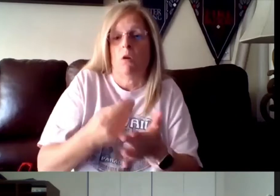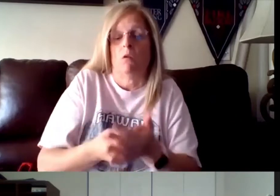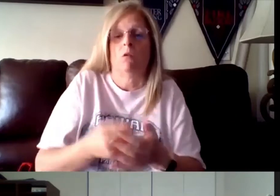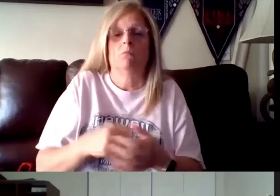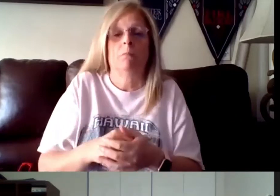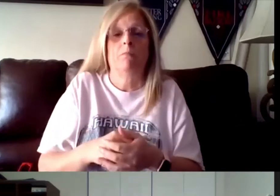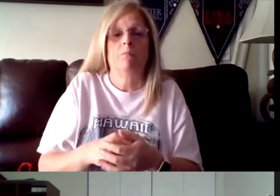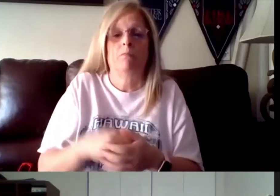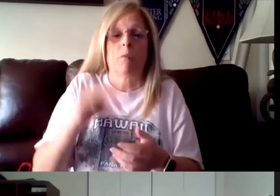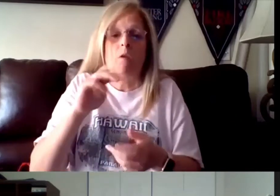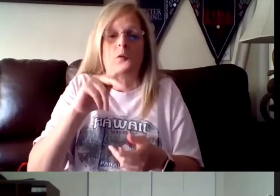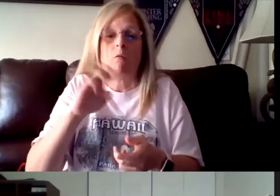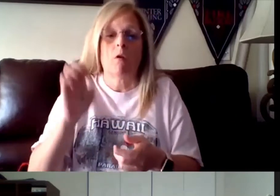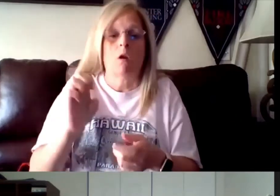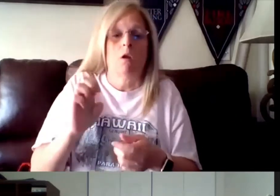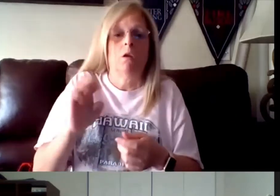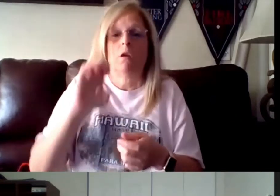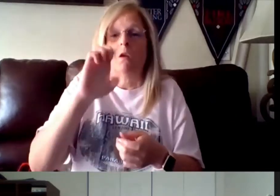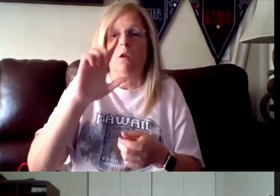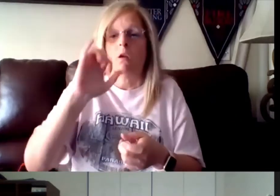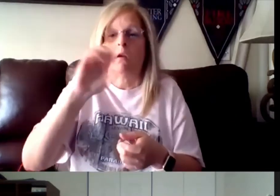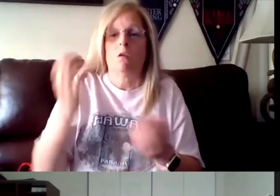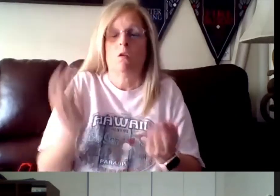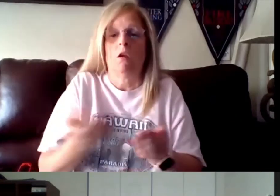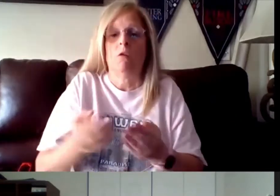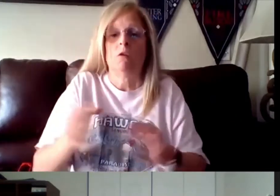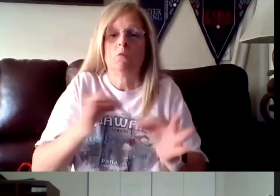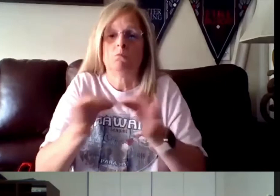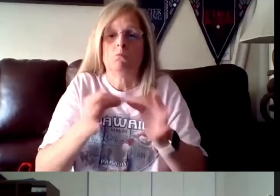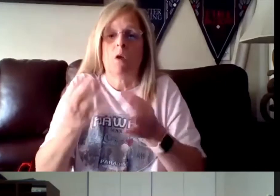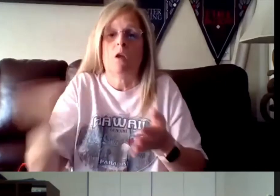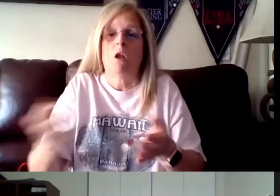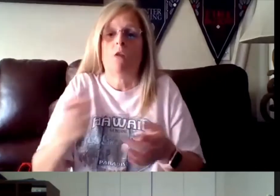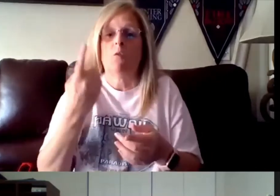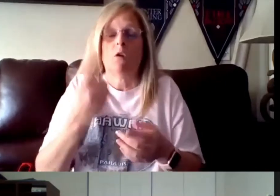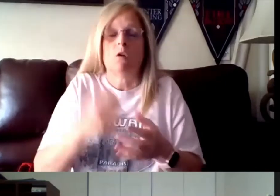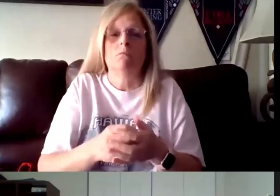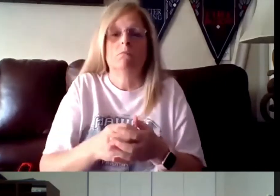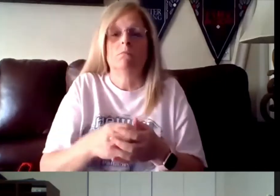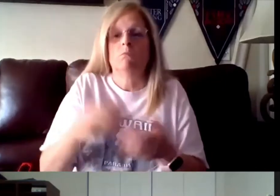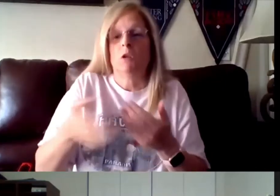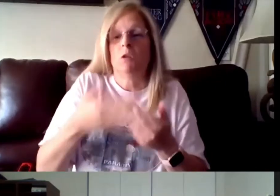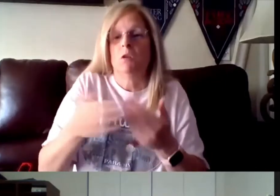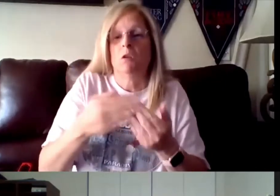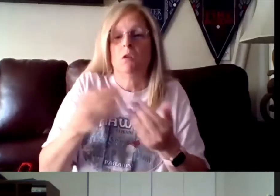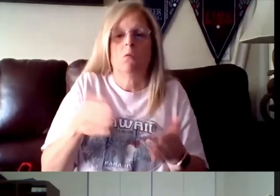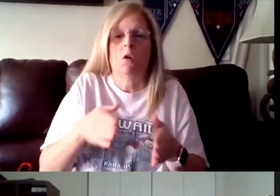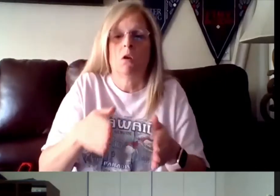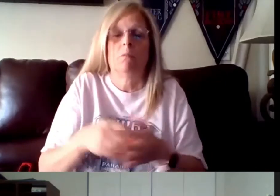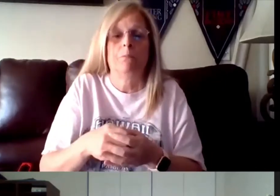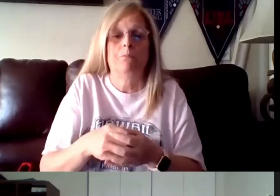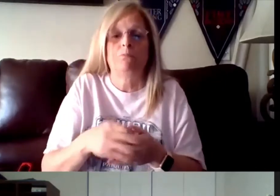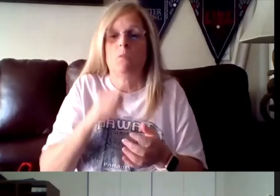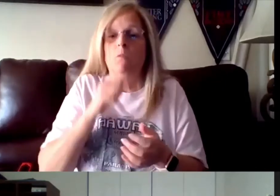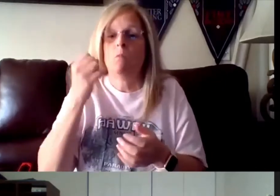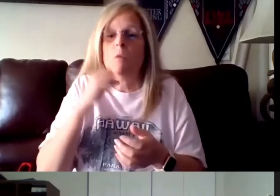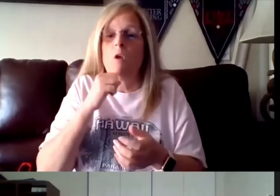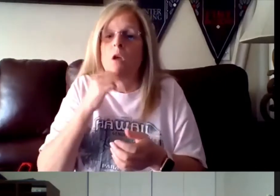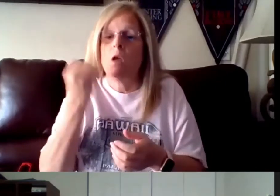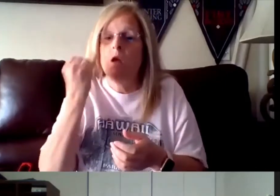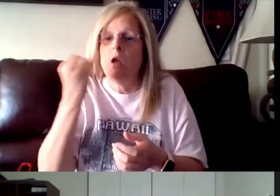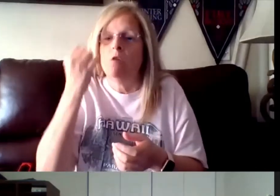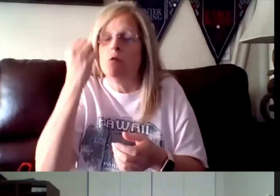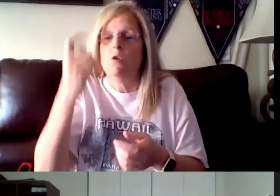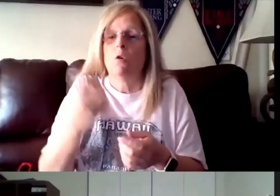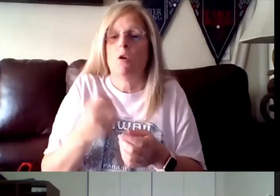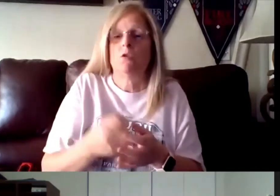and he's going to explain that to everyone. Very simple terms. If you don't understand, get back to the person that invited you